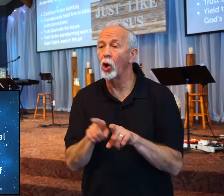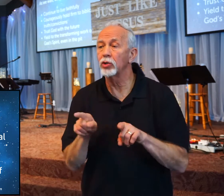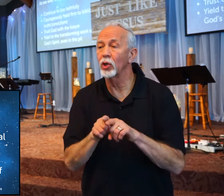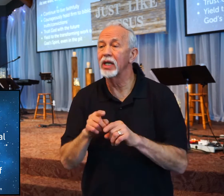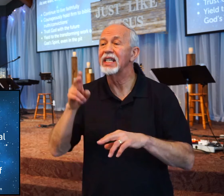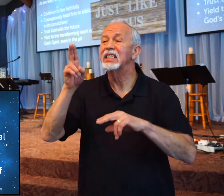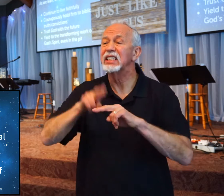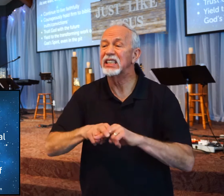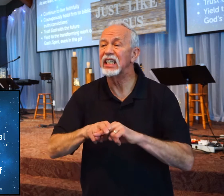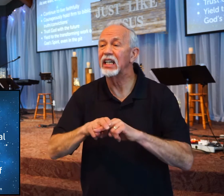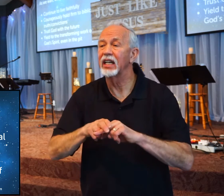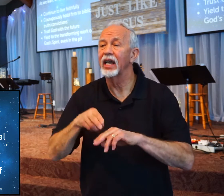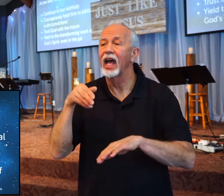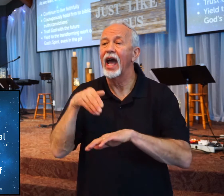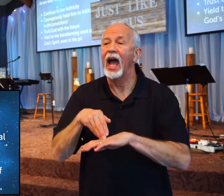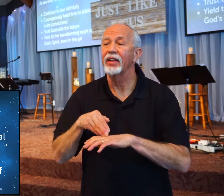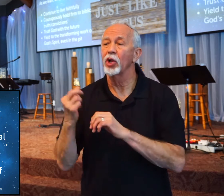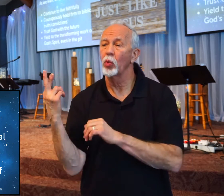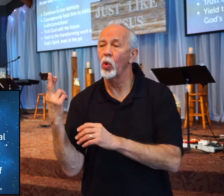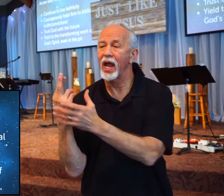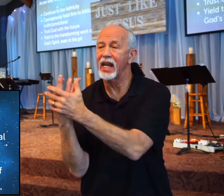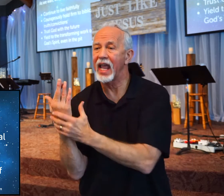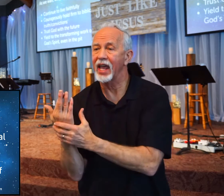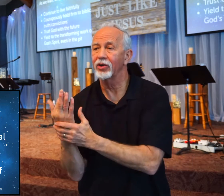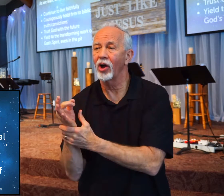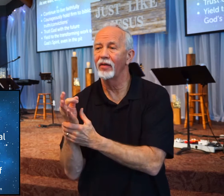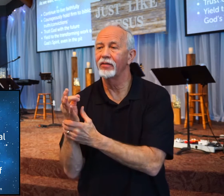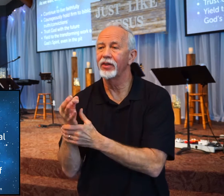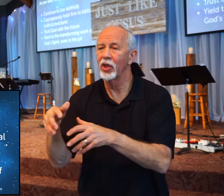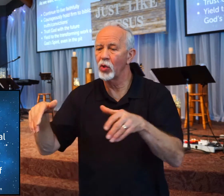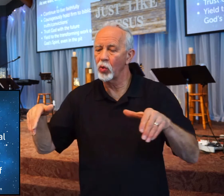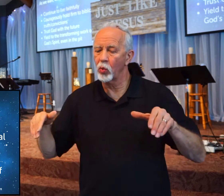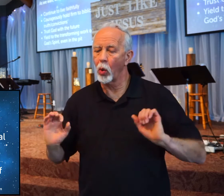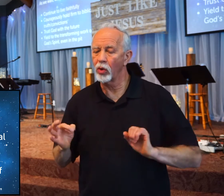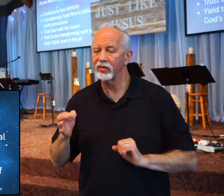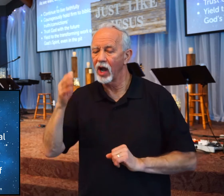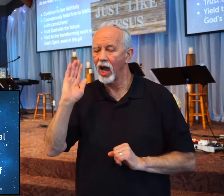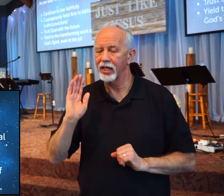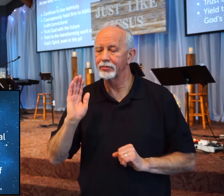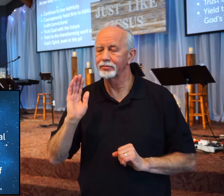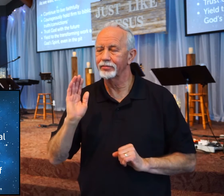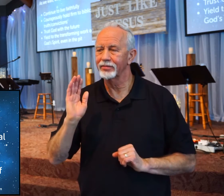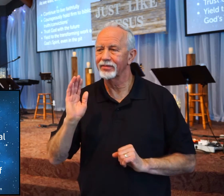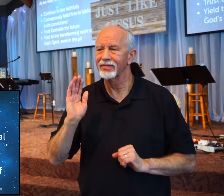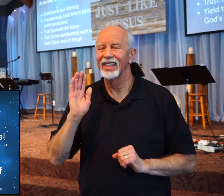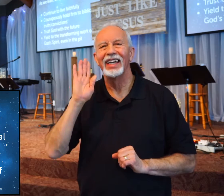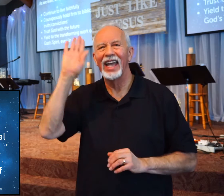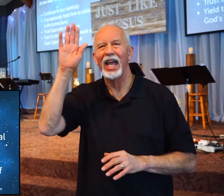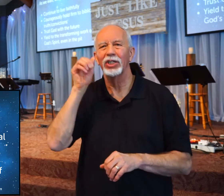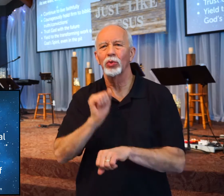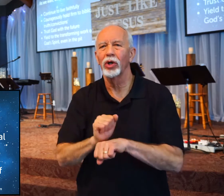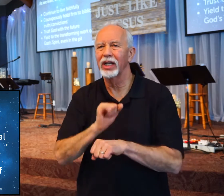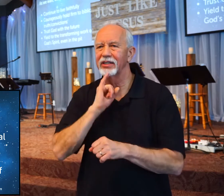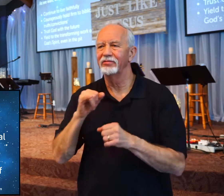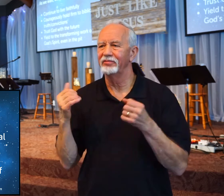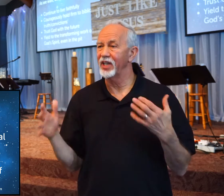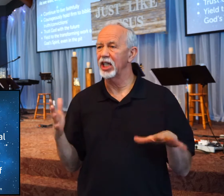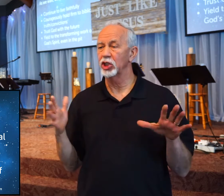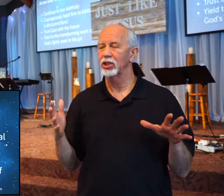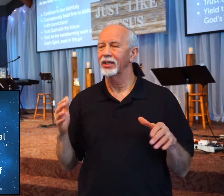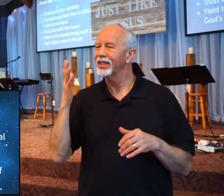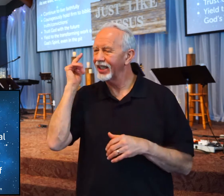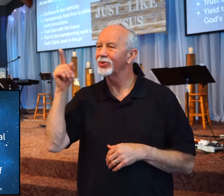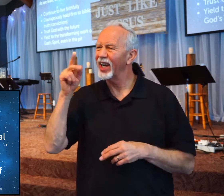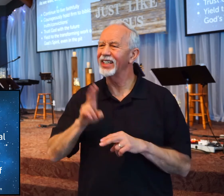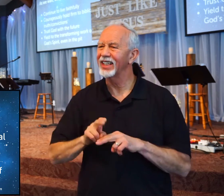seated at the right hand of the throne of God. His work is done. That's why he's seated.